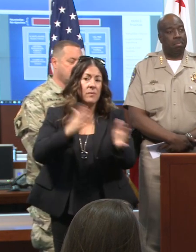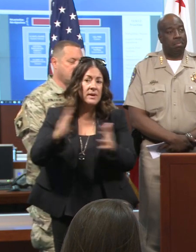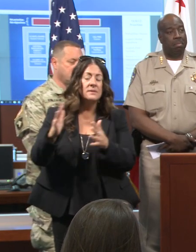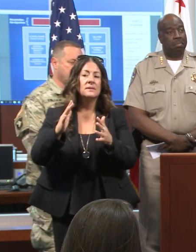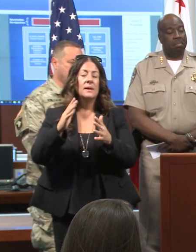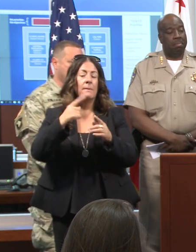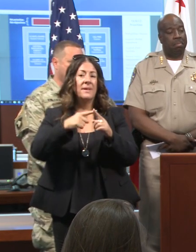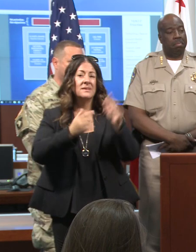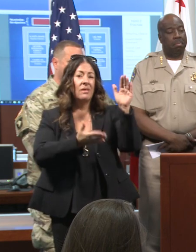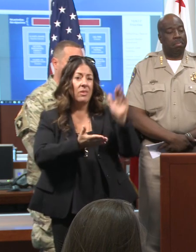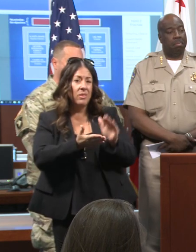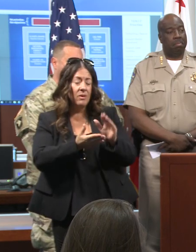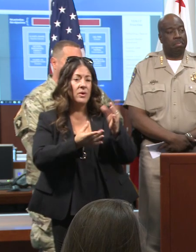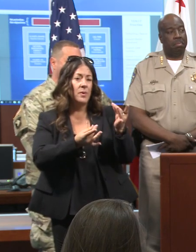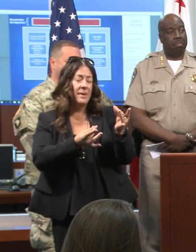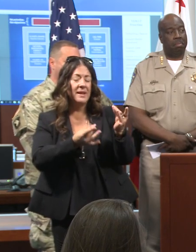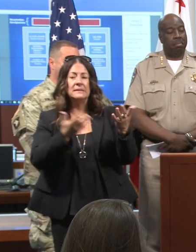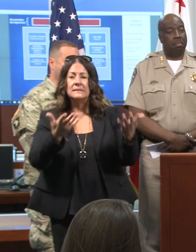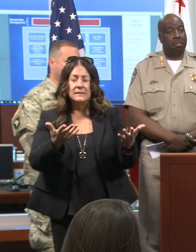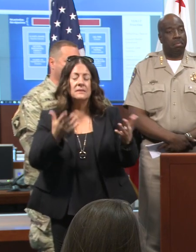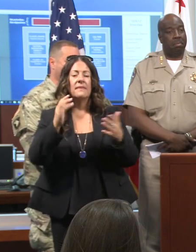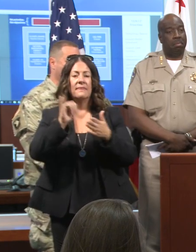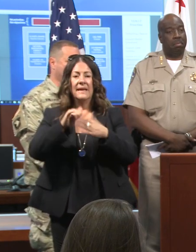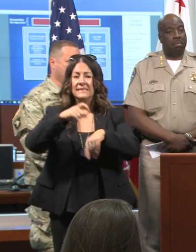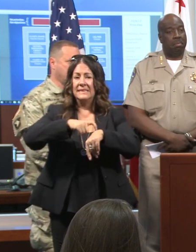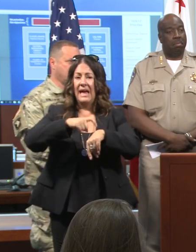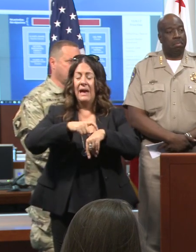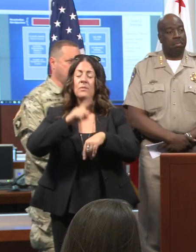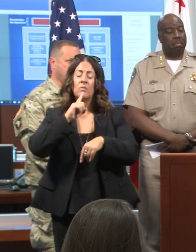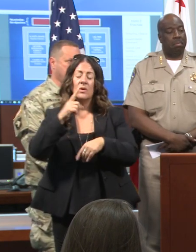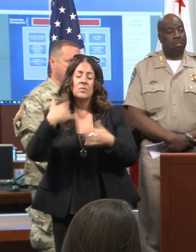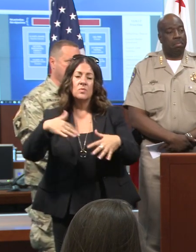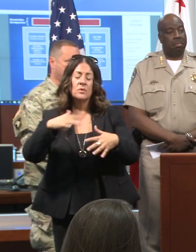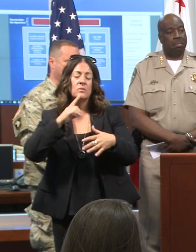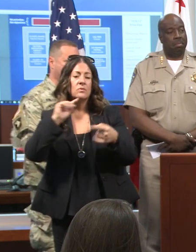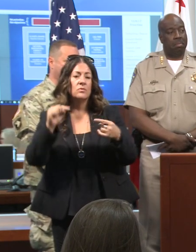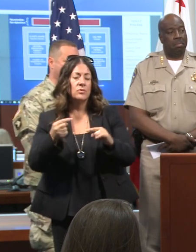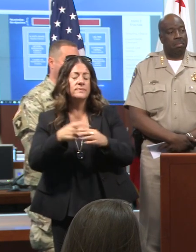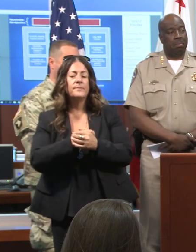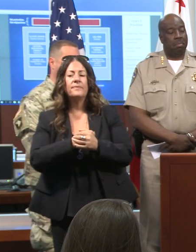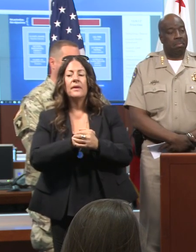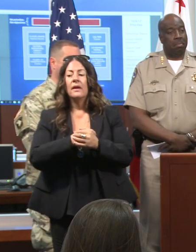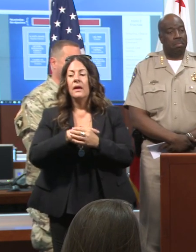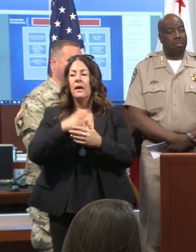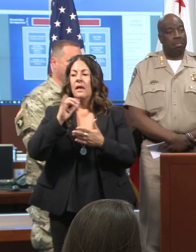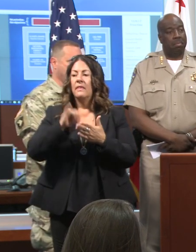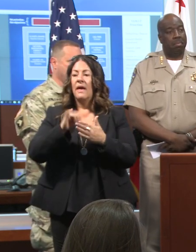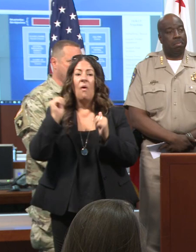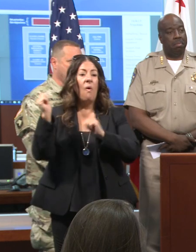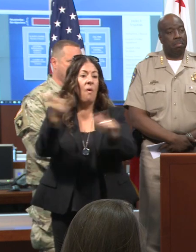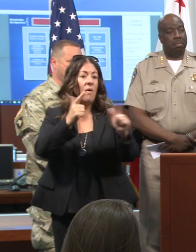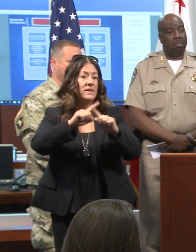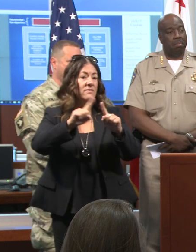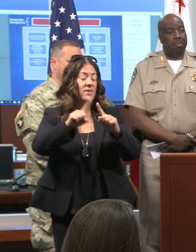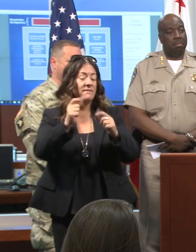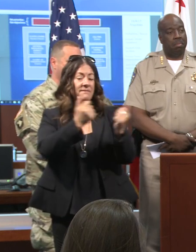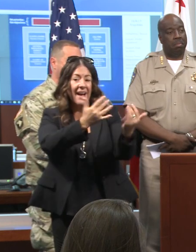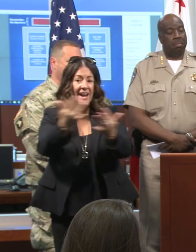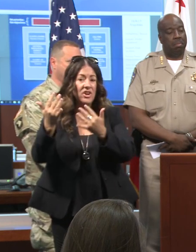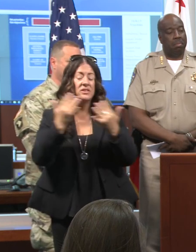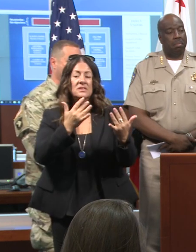humidities. So all of that comes at a time when obviously these fires are all in a very dynamic situation, and so